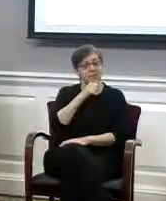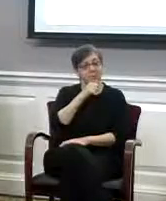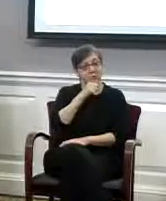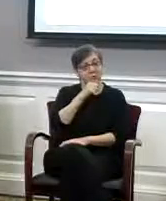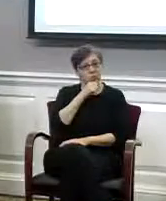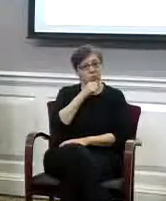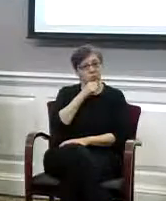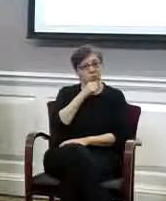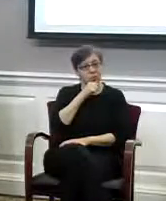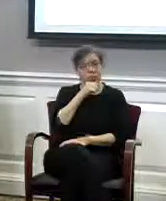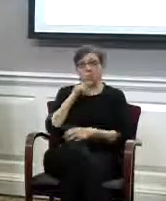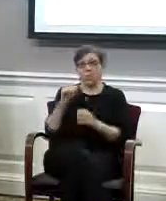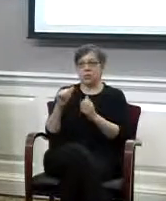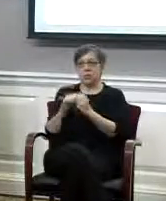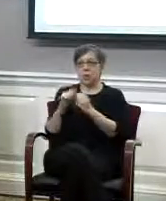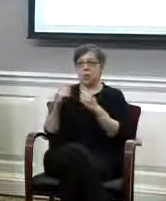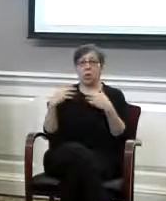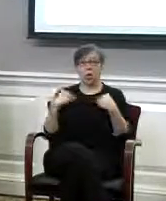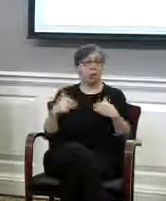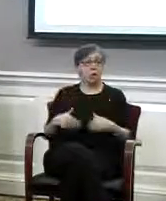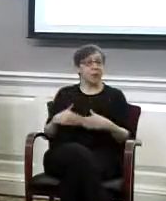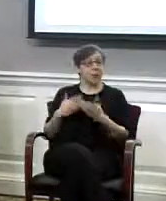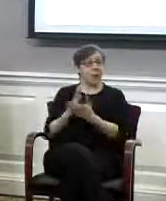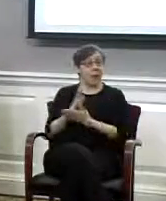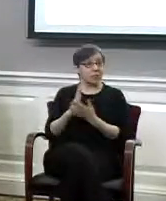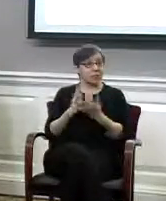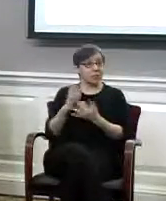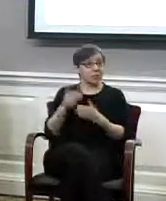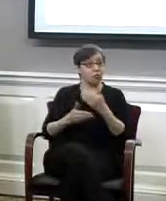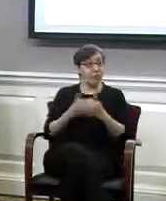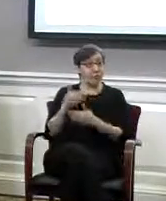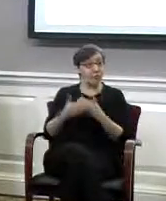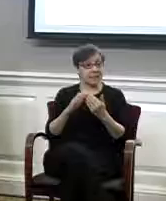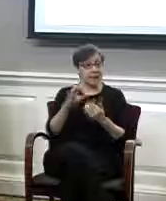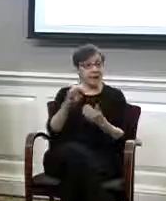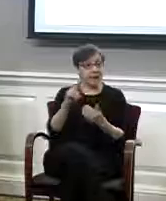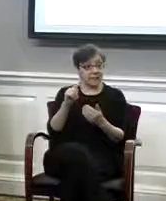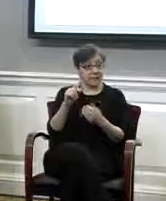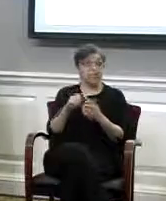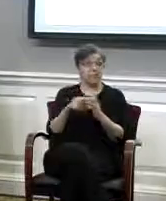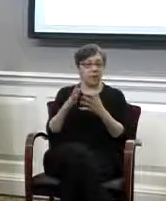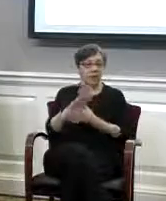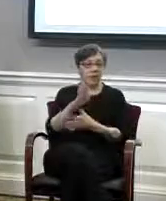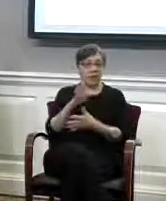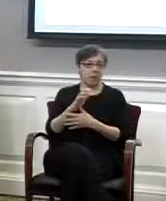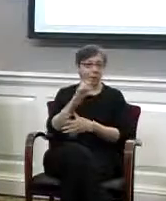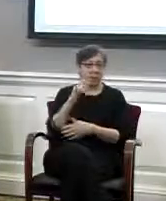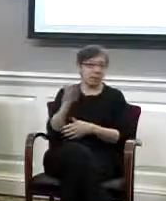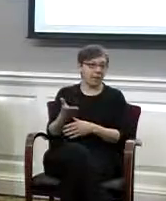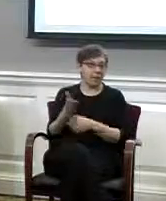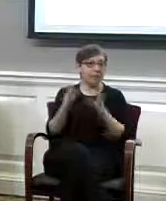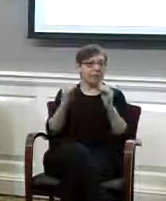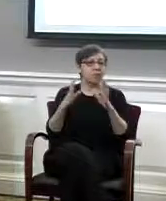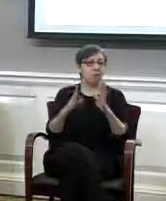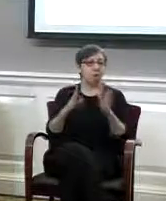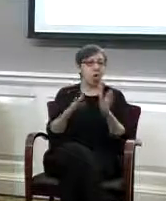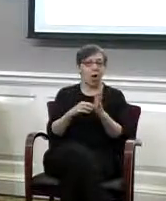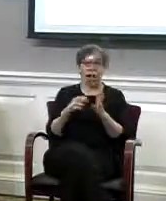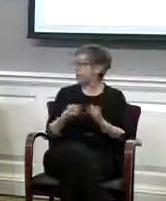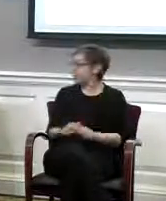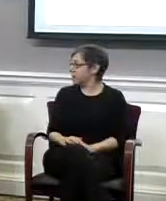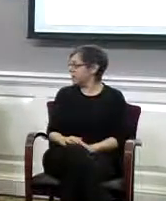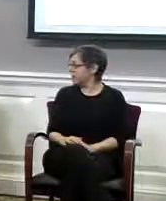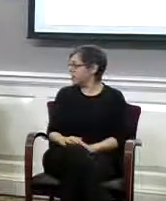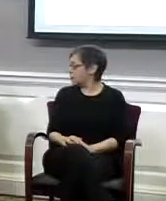government schools, I think bringing human rights in through process, content, structure should be a priority, but it's not there yet. I'm going to give Felice